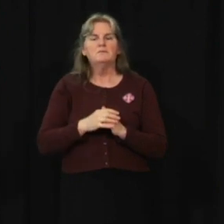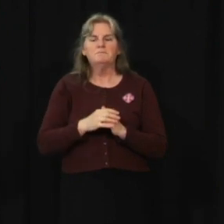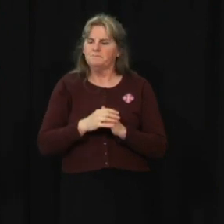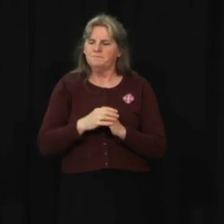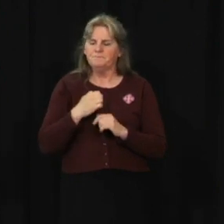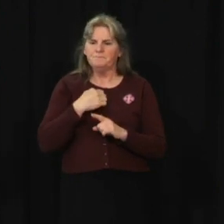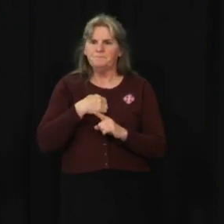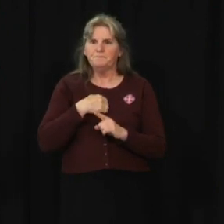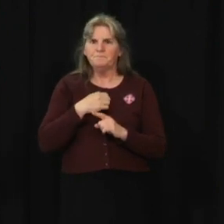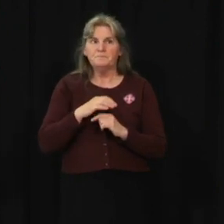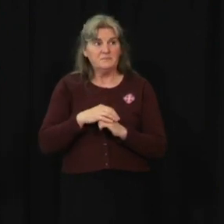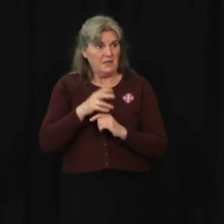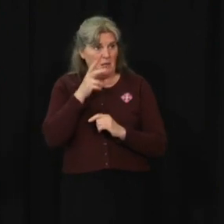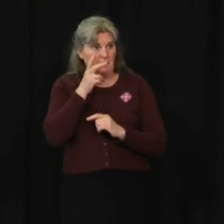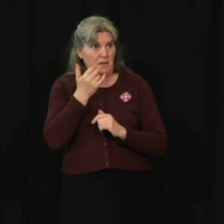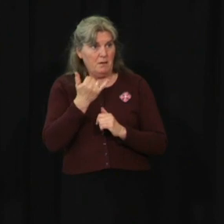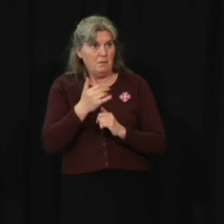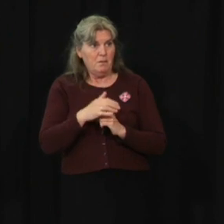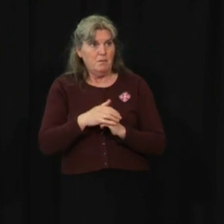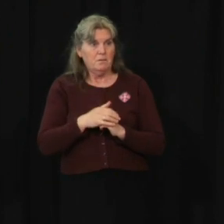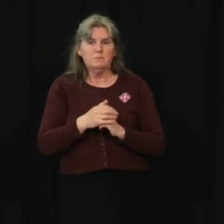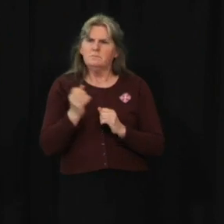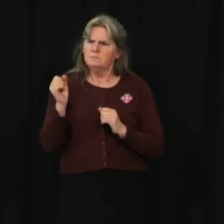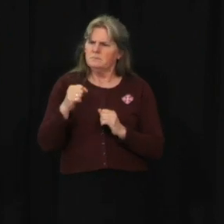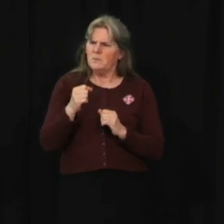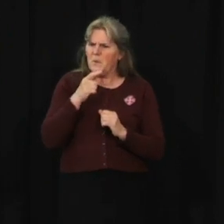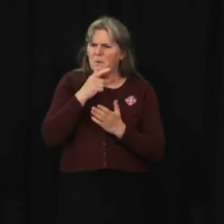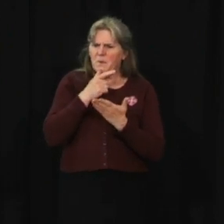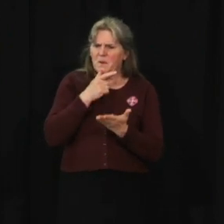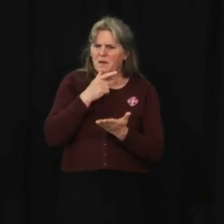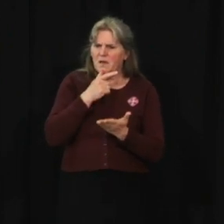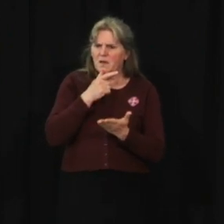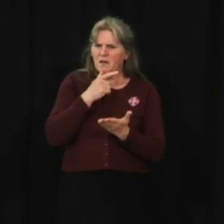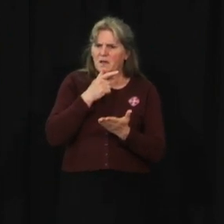Sorry, can you hear me now? Yes, sorry, who do we have?